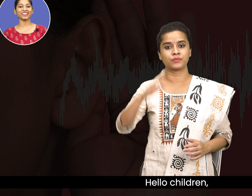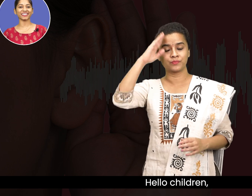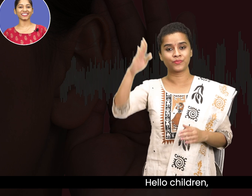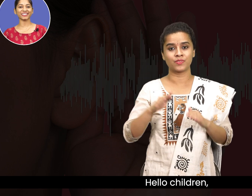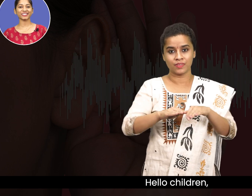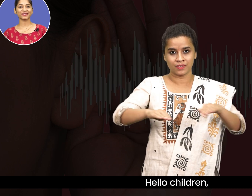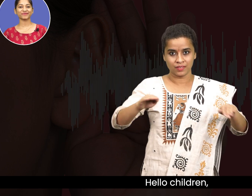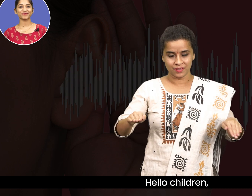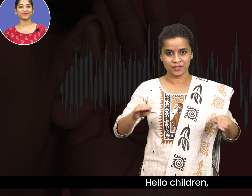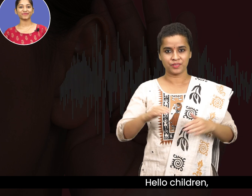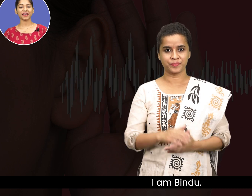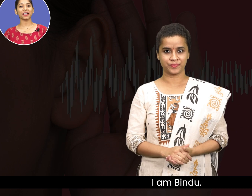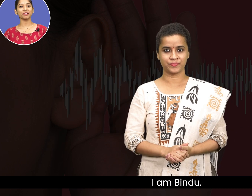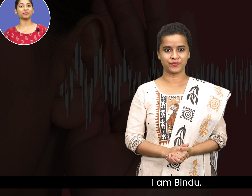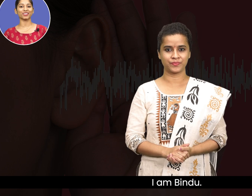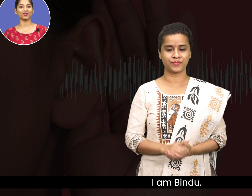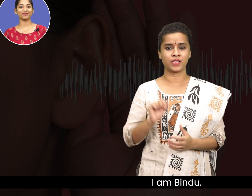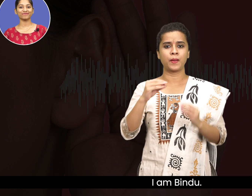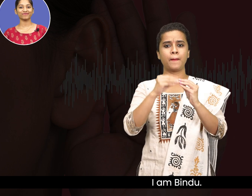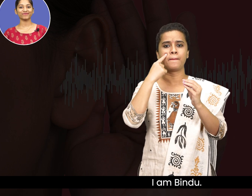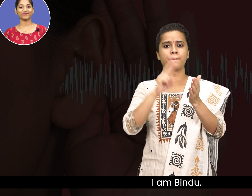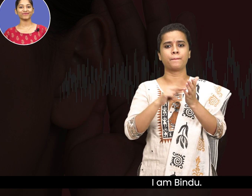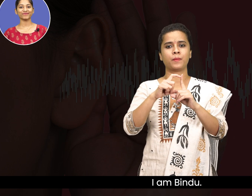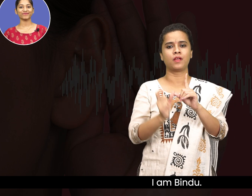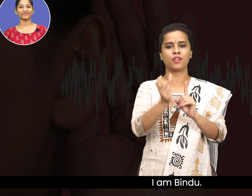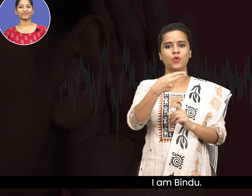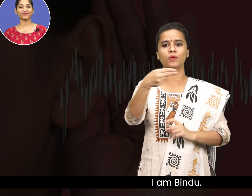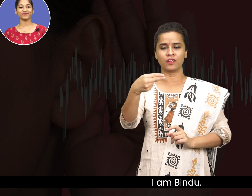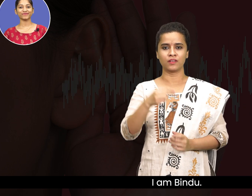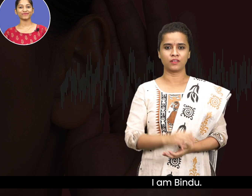Hello children, I am Bindu.